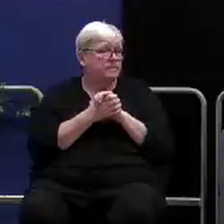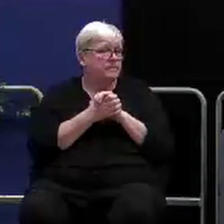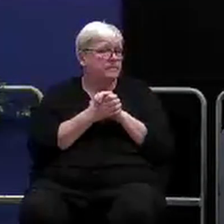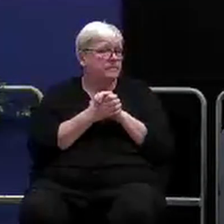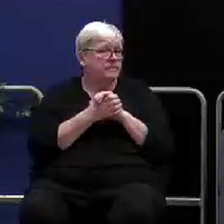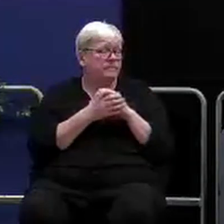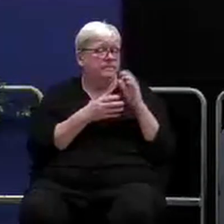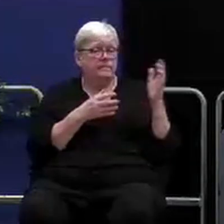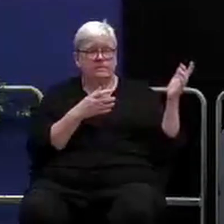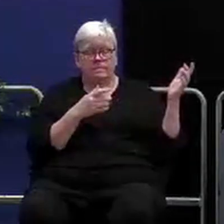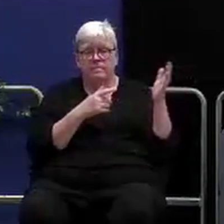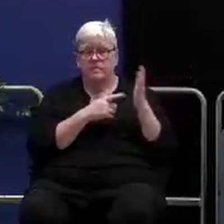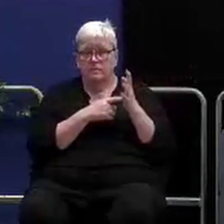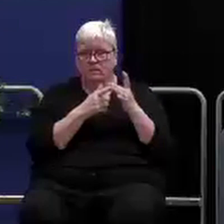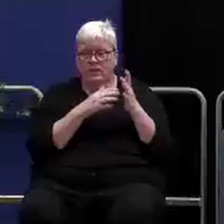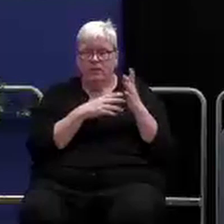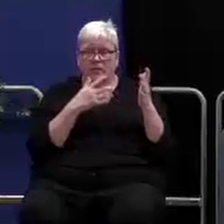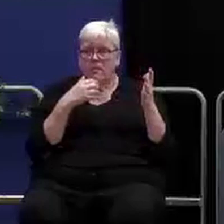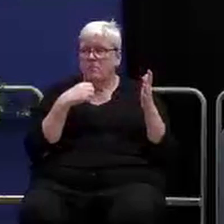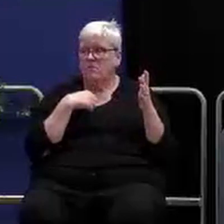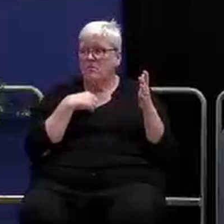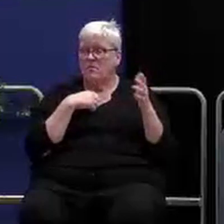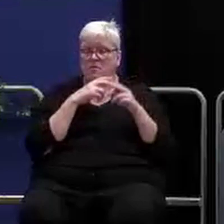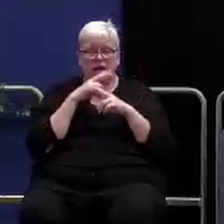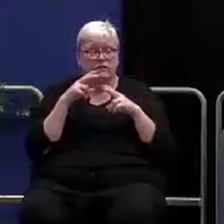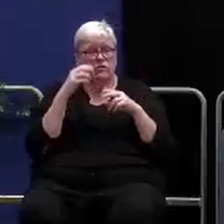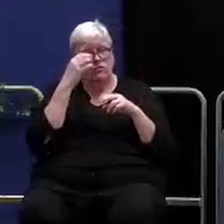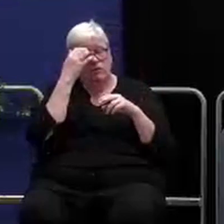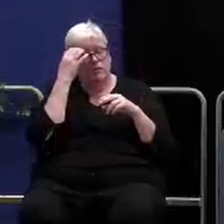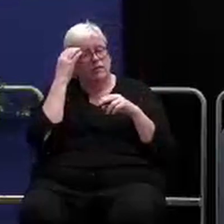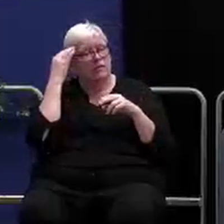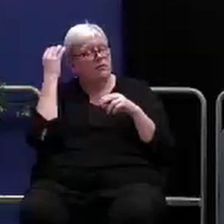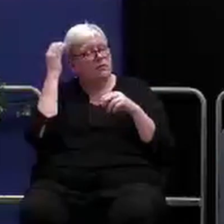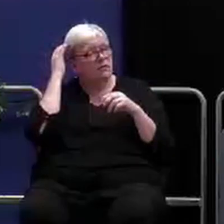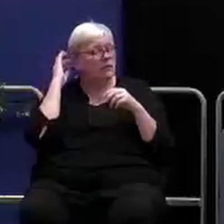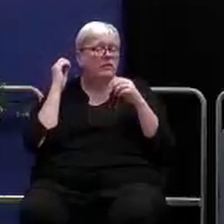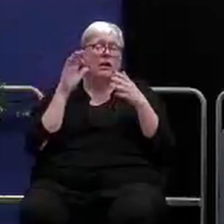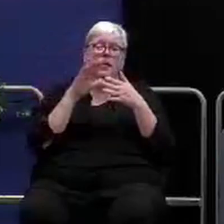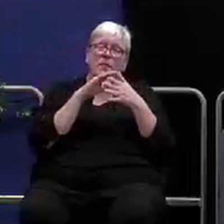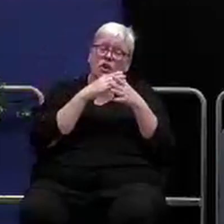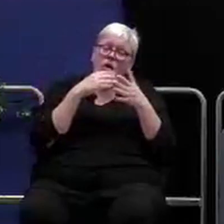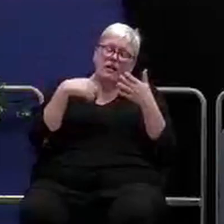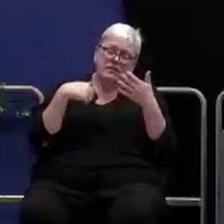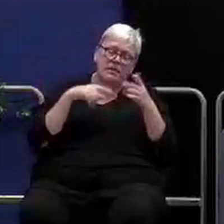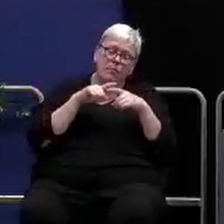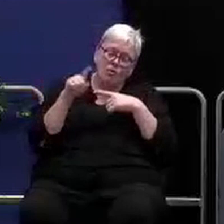I mean, I'll say on my side that one of the things is, because the book is mostly about my childhood, most